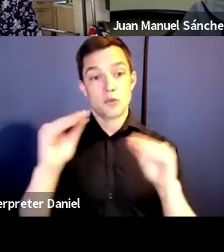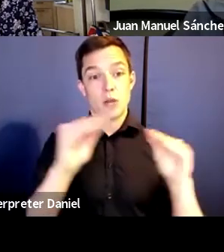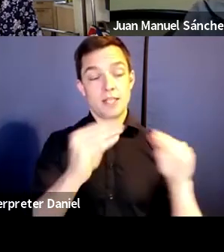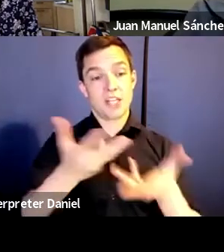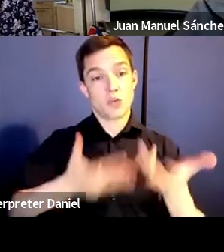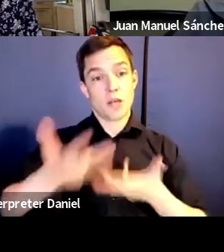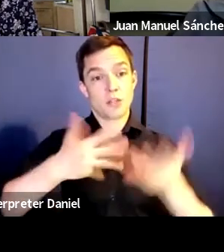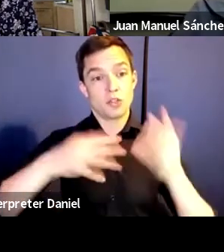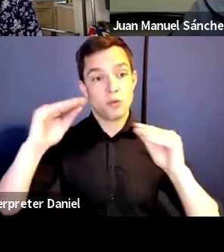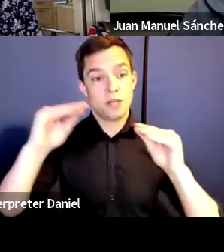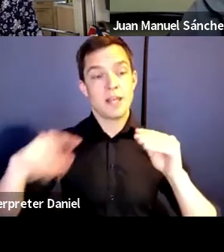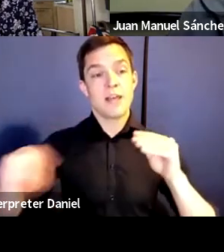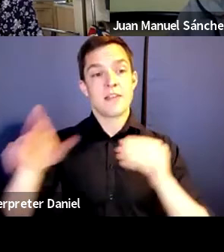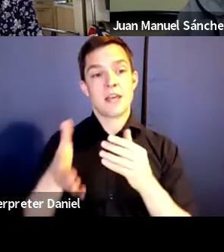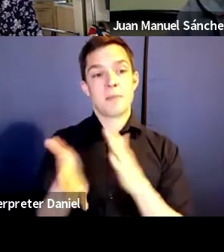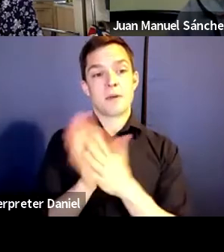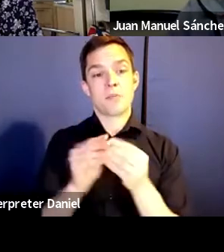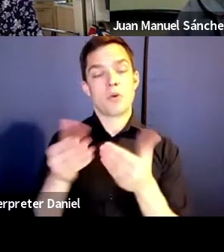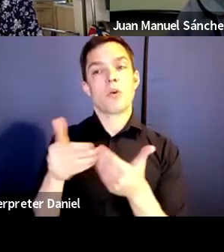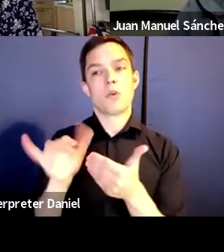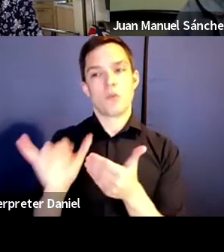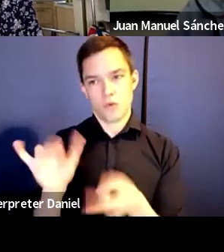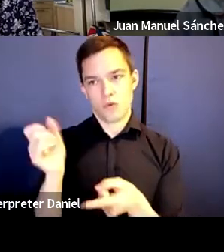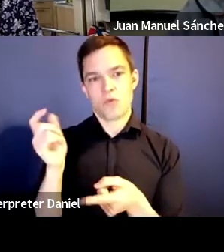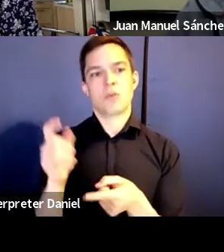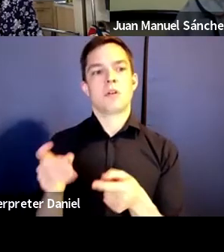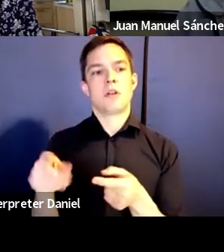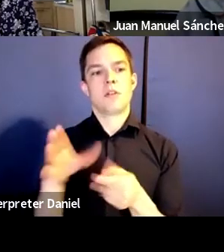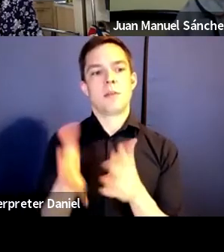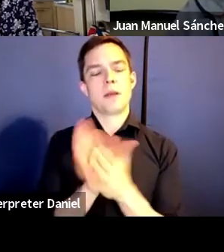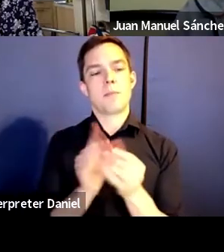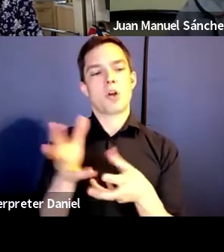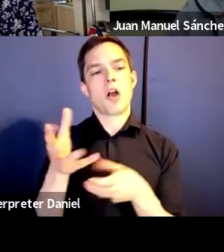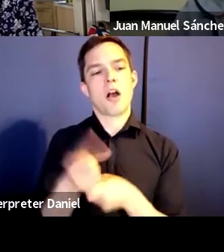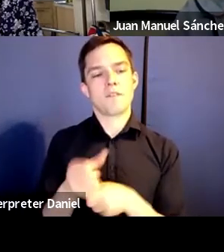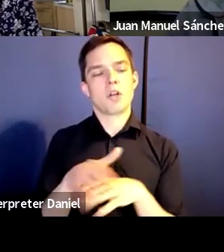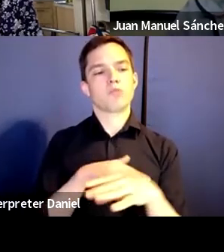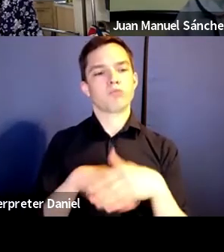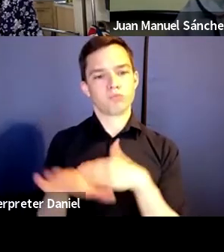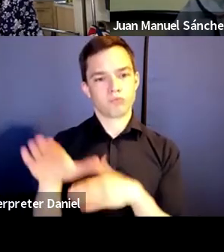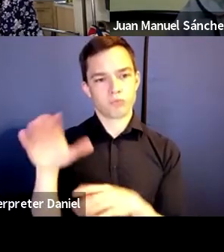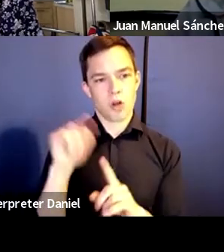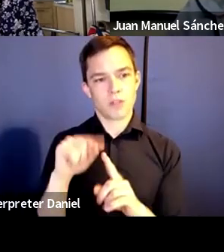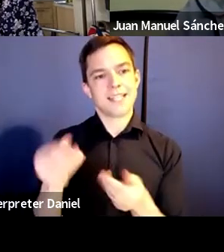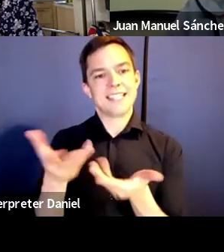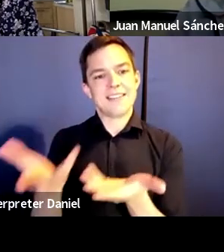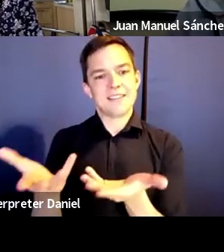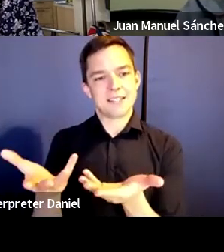and then they are more convenient, they are more confident on giving